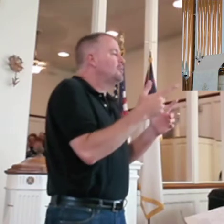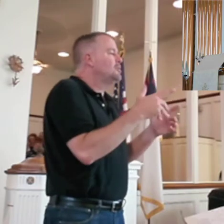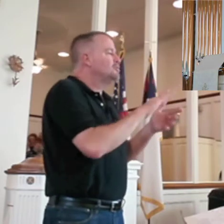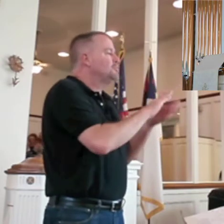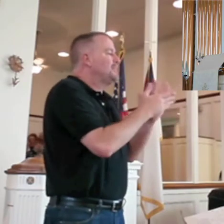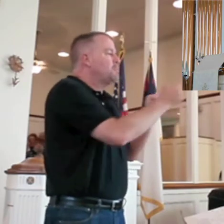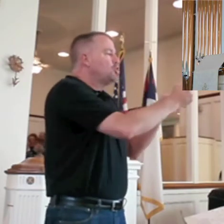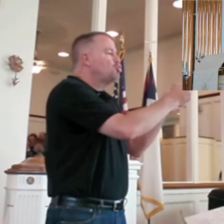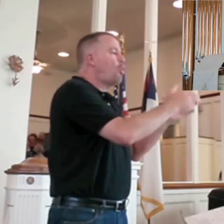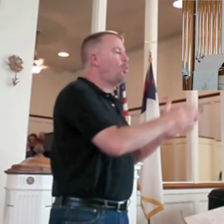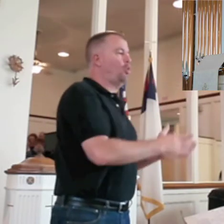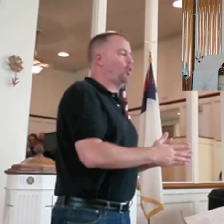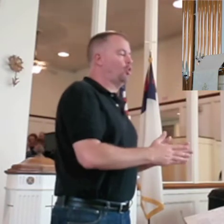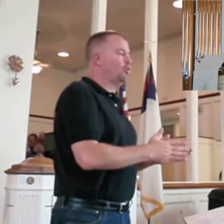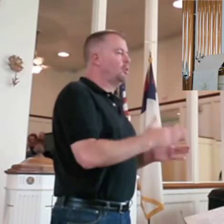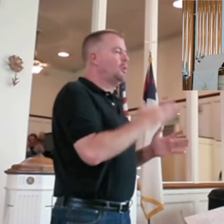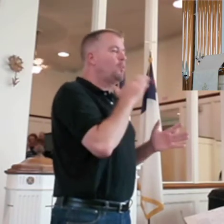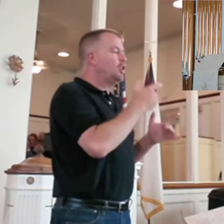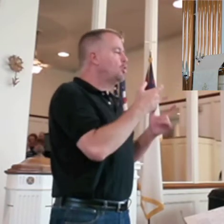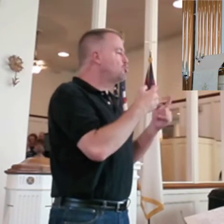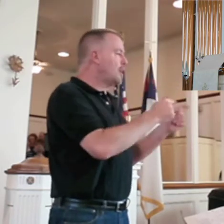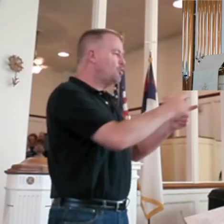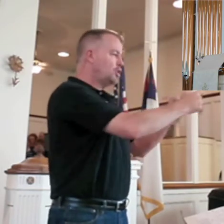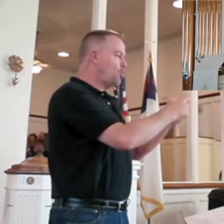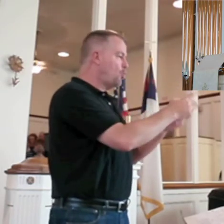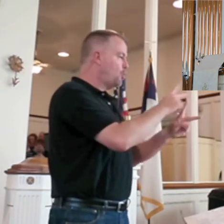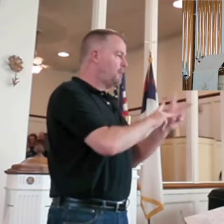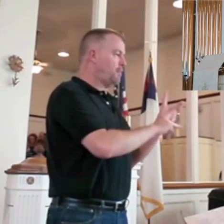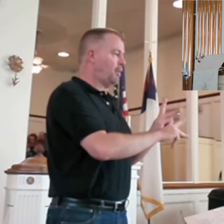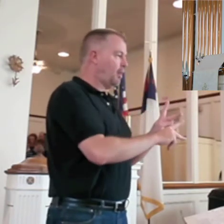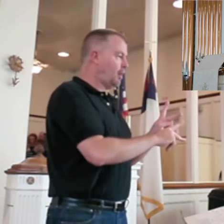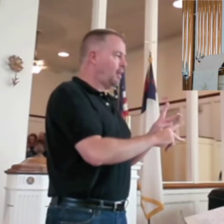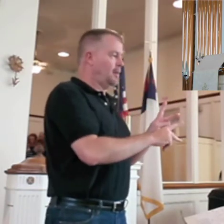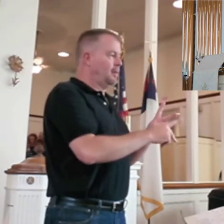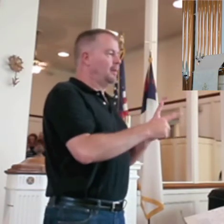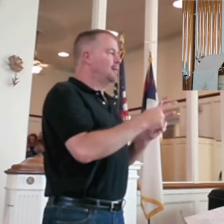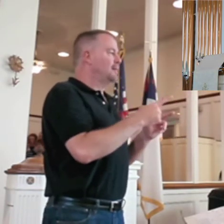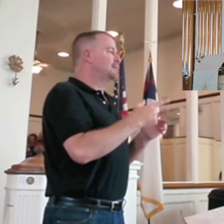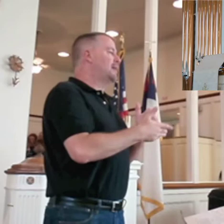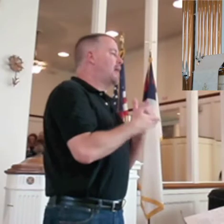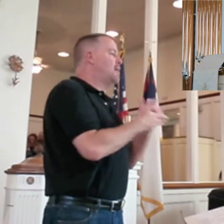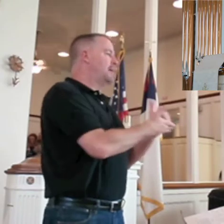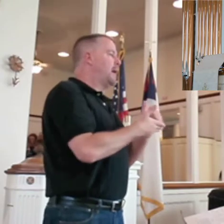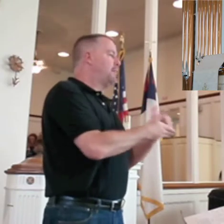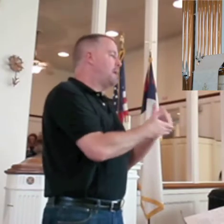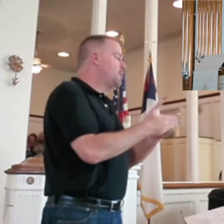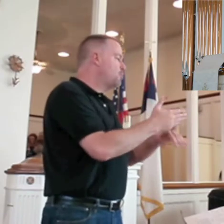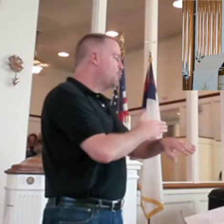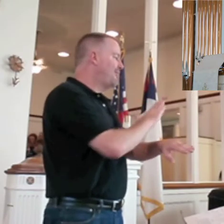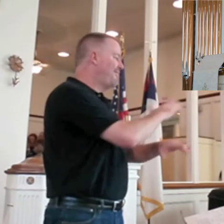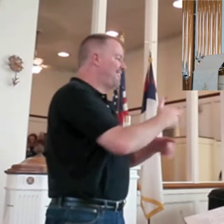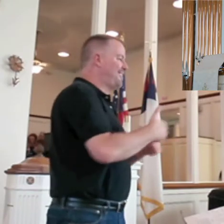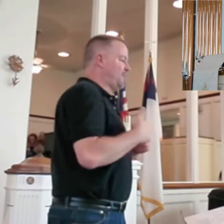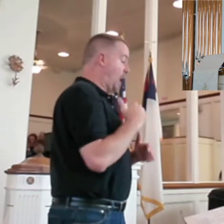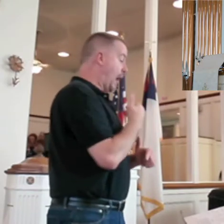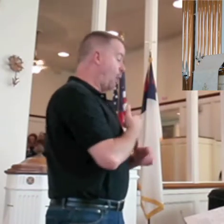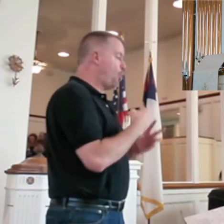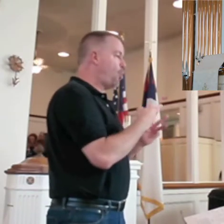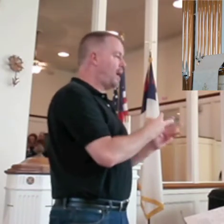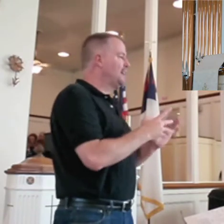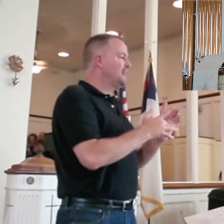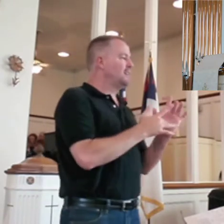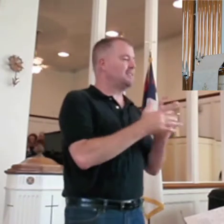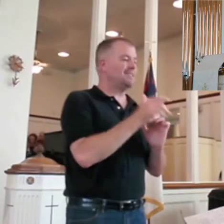so we can control them. We don't try to control them while we do what we do to help them improve their